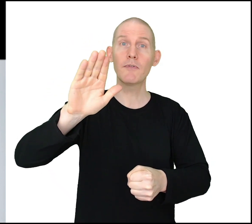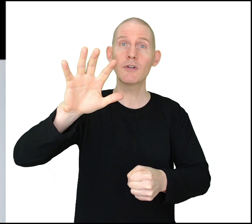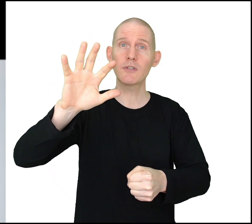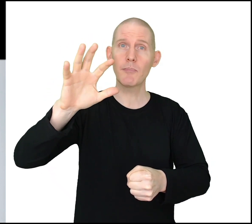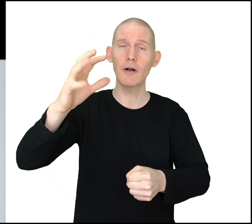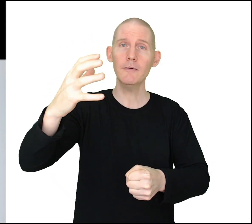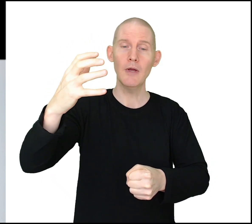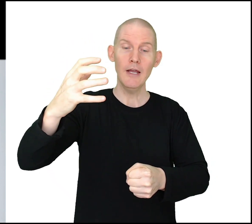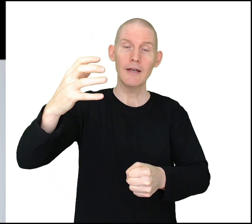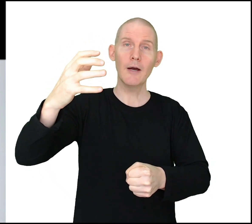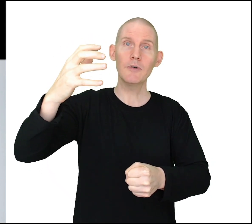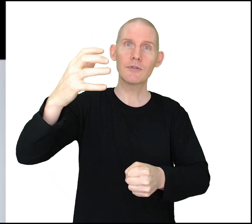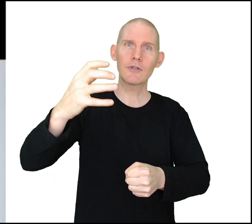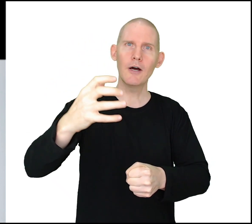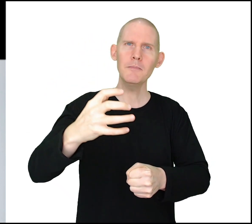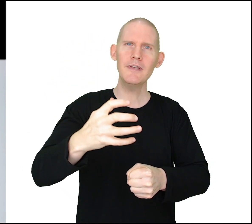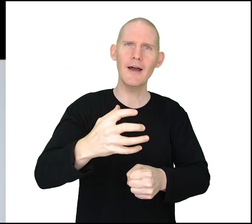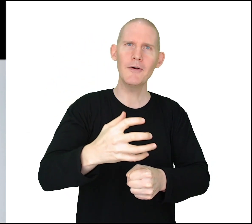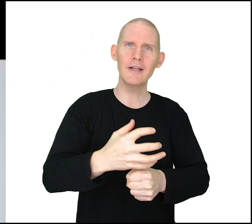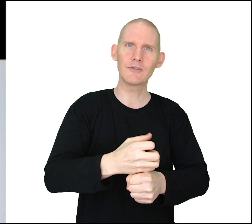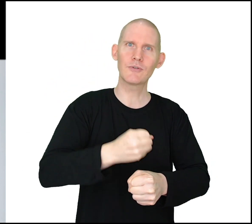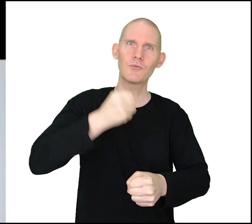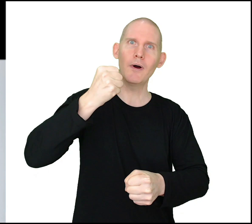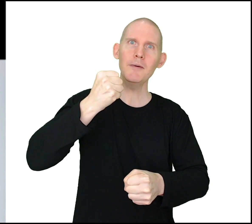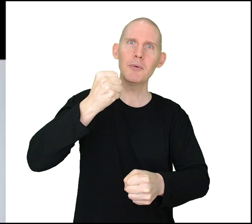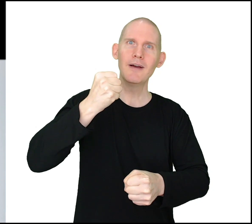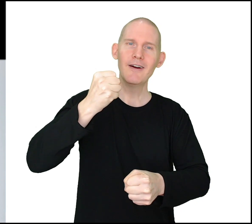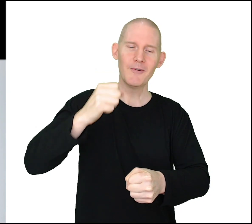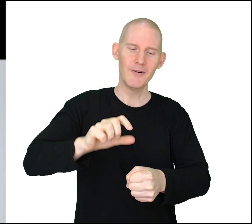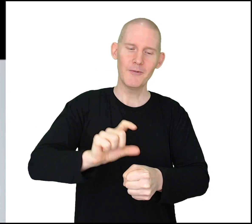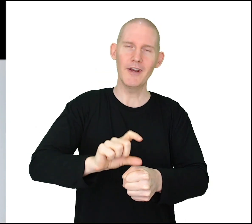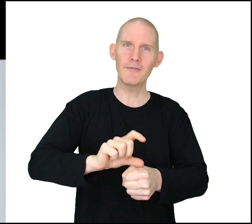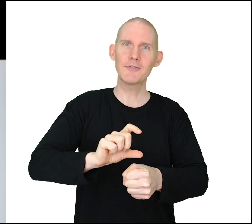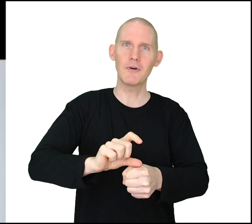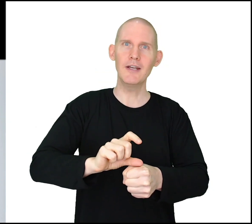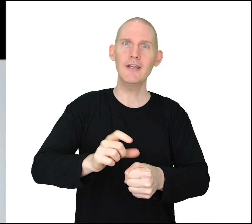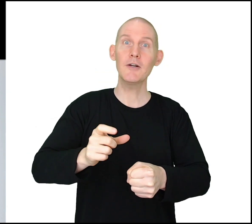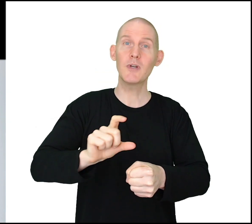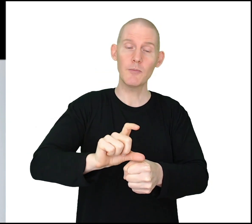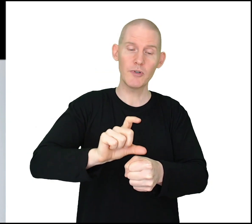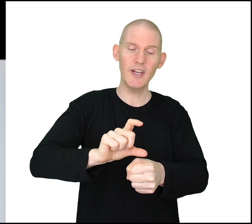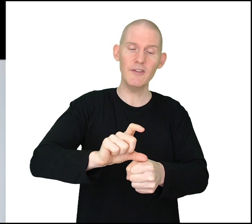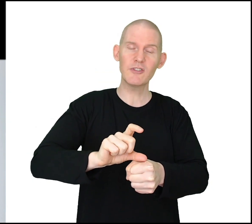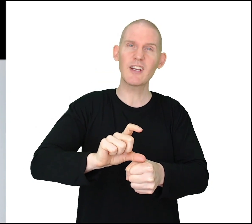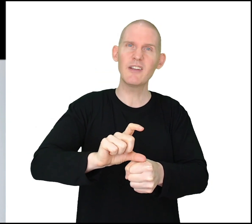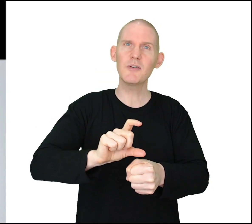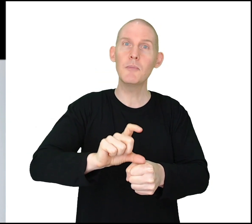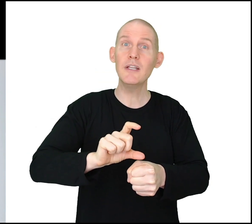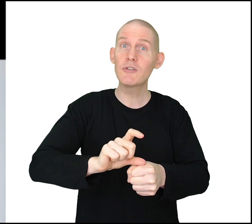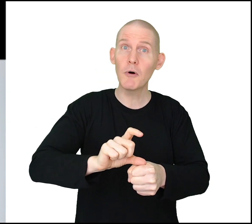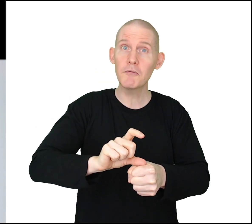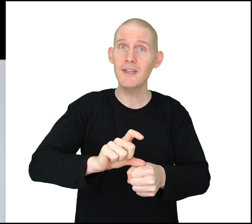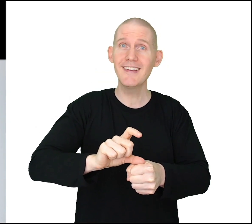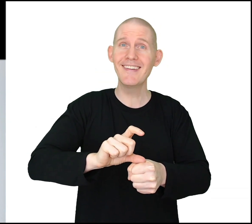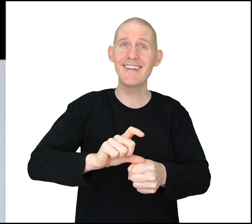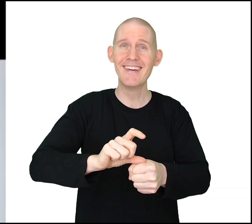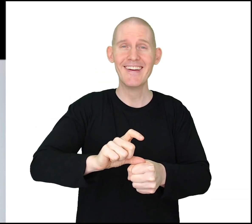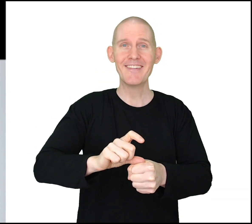fingers apart. Now I'm going to come down and swipe whatever's right here. We can pretend there's like a little mini trophy because